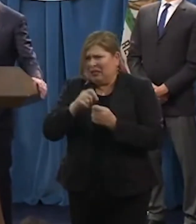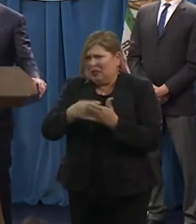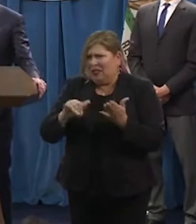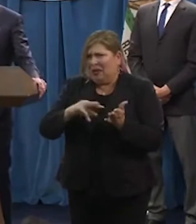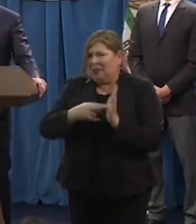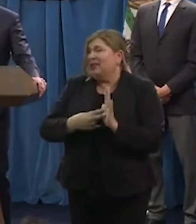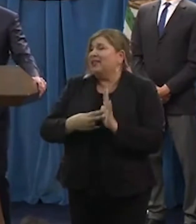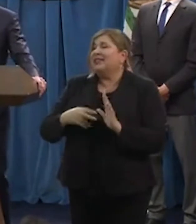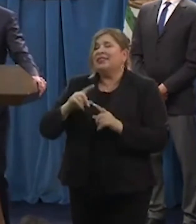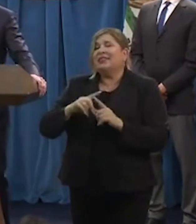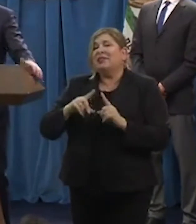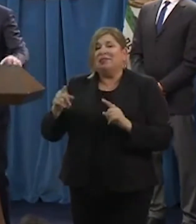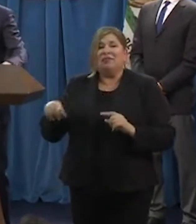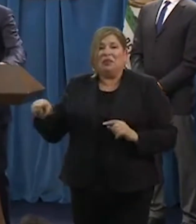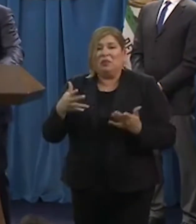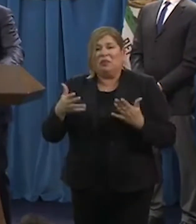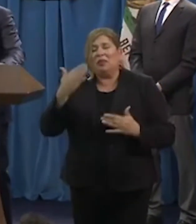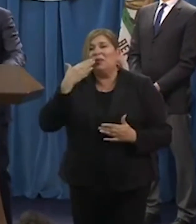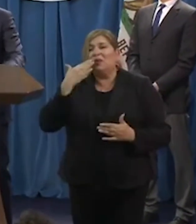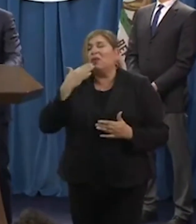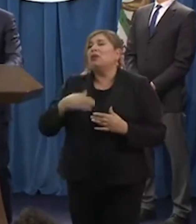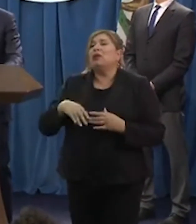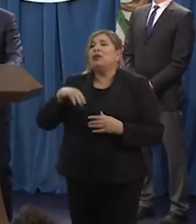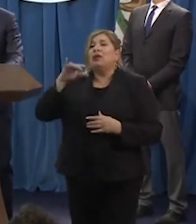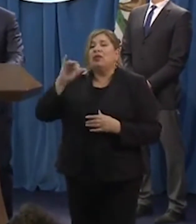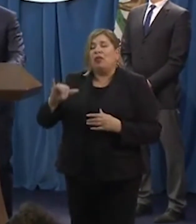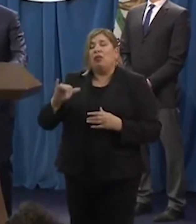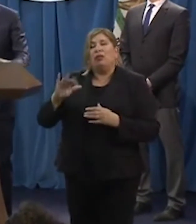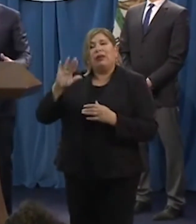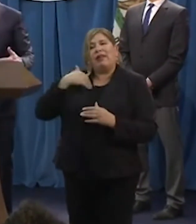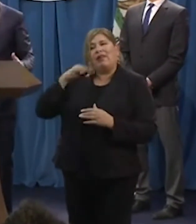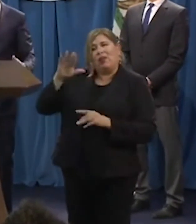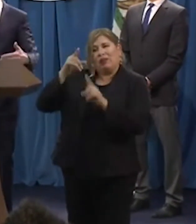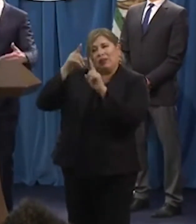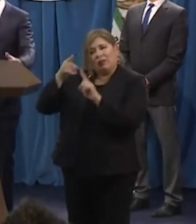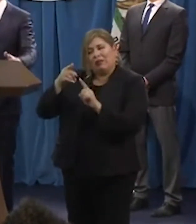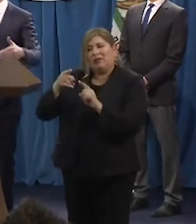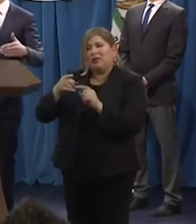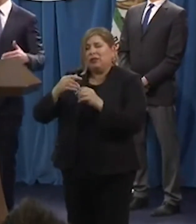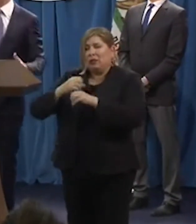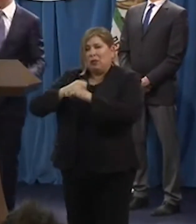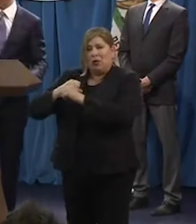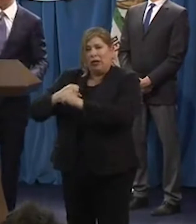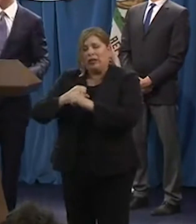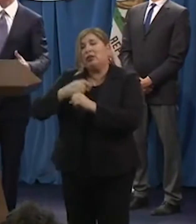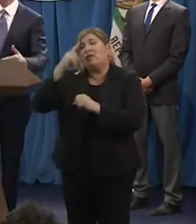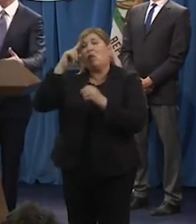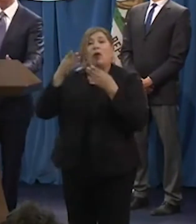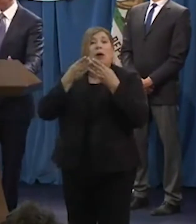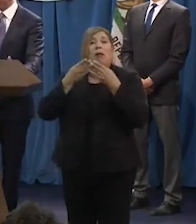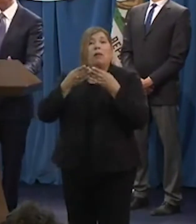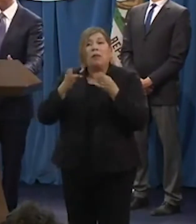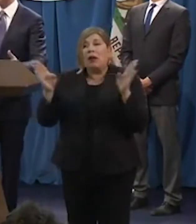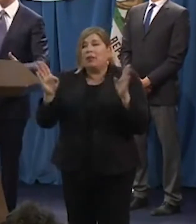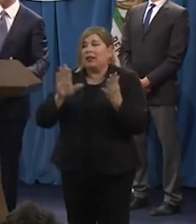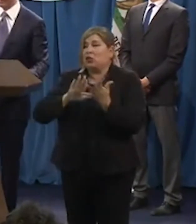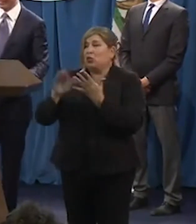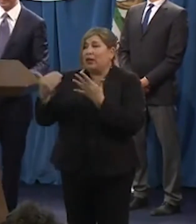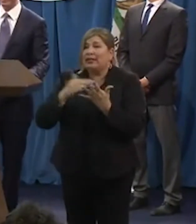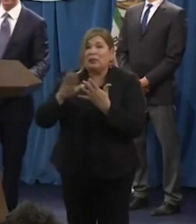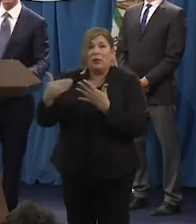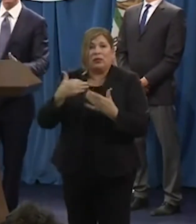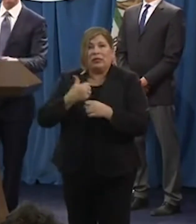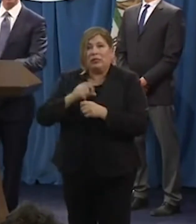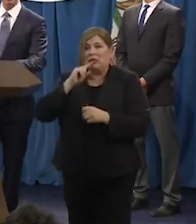understands those things intimately. Those also, those provisions and those appropriate protections for public transparency and